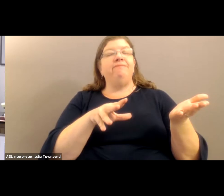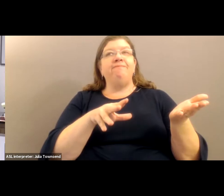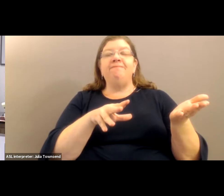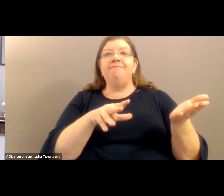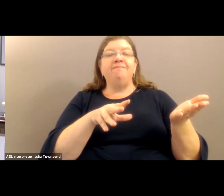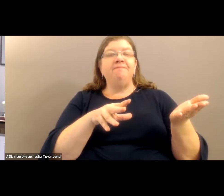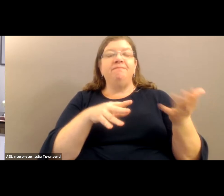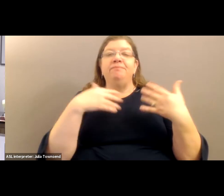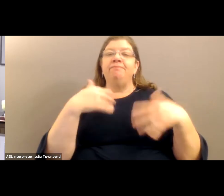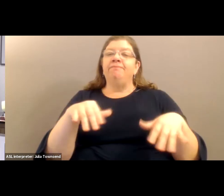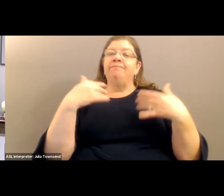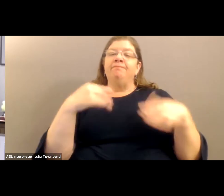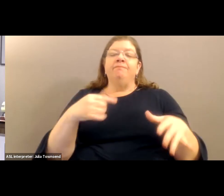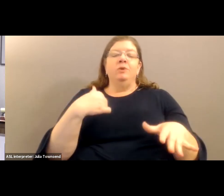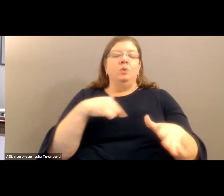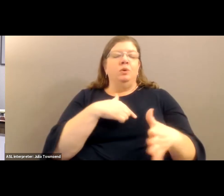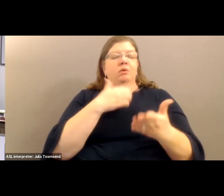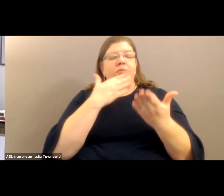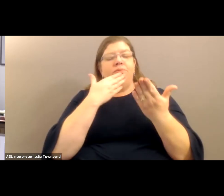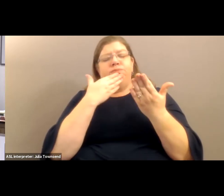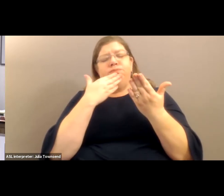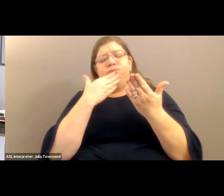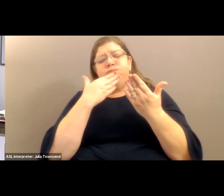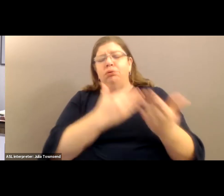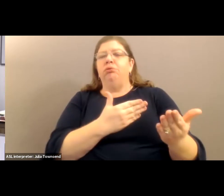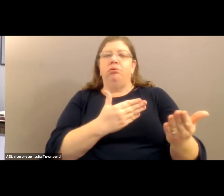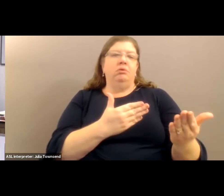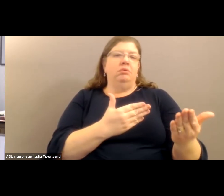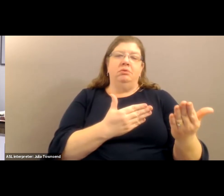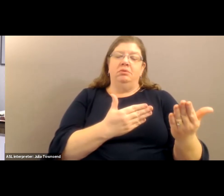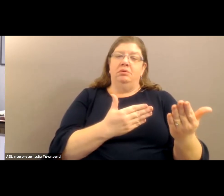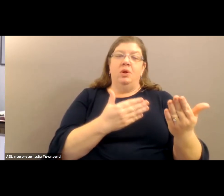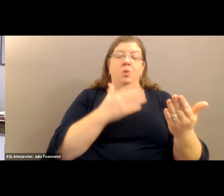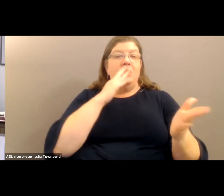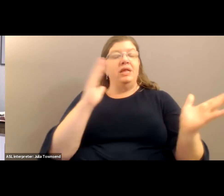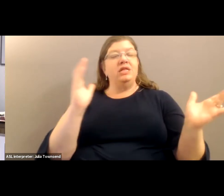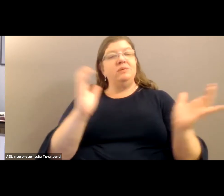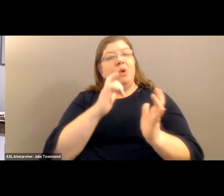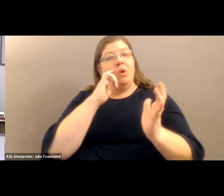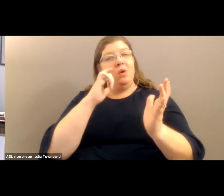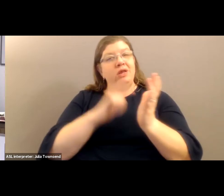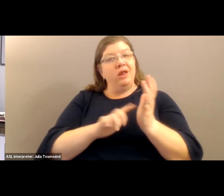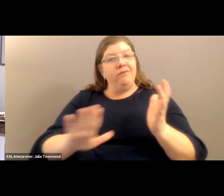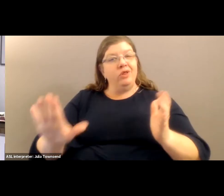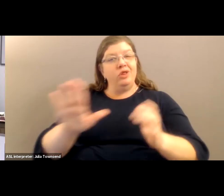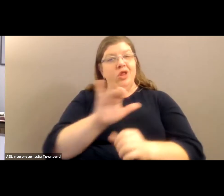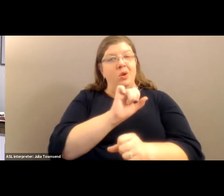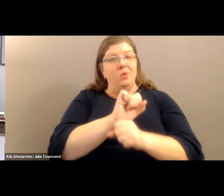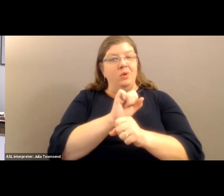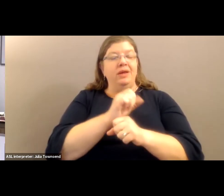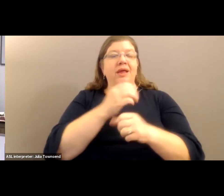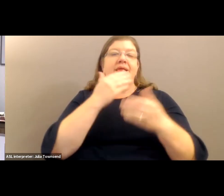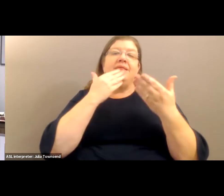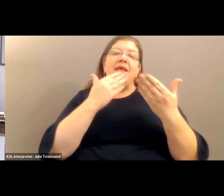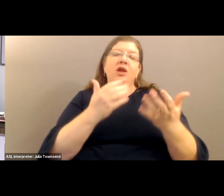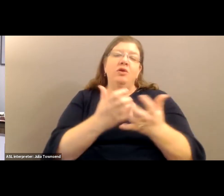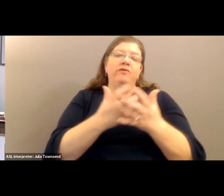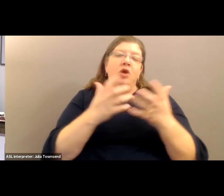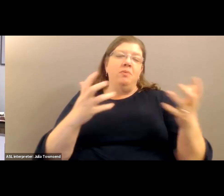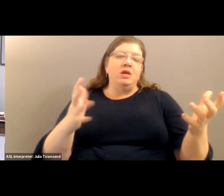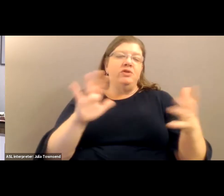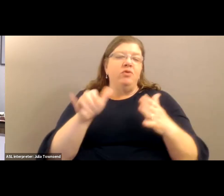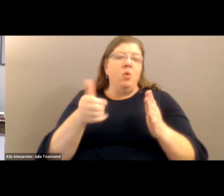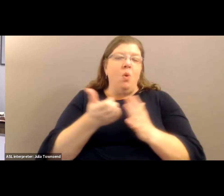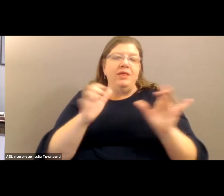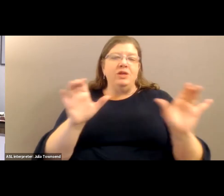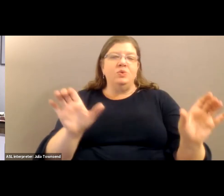We are so grateful to them, and this is a small recognition of all their work, and thank you very much for all that you